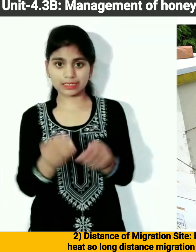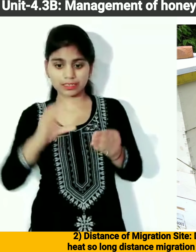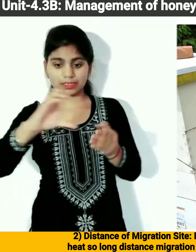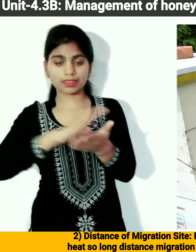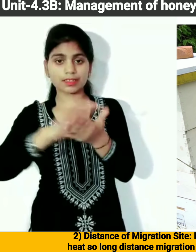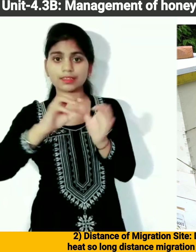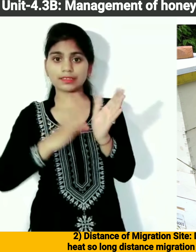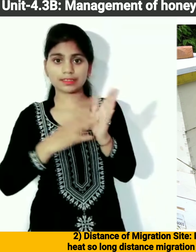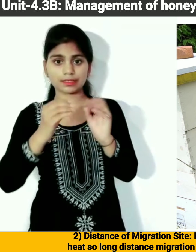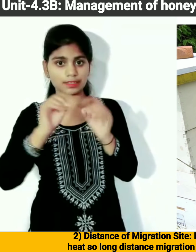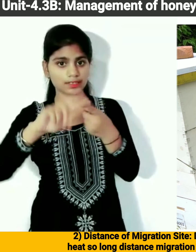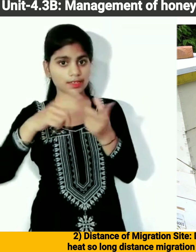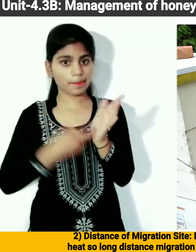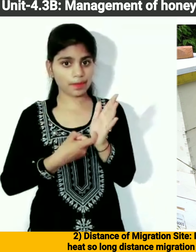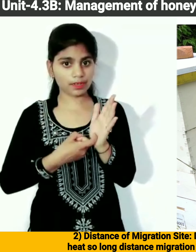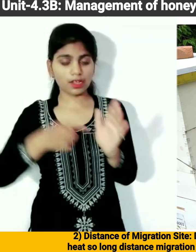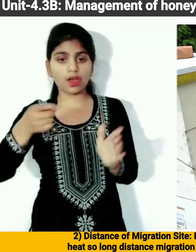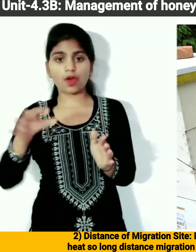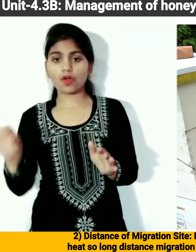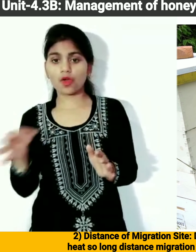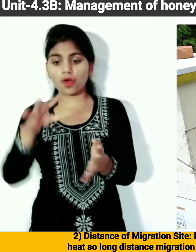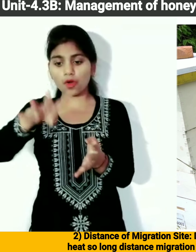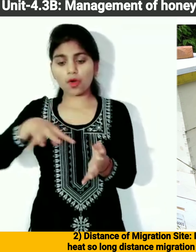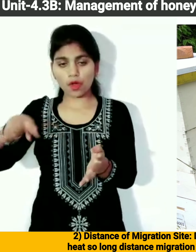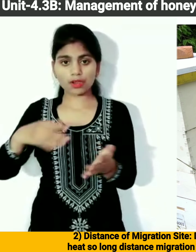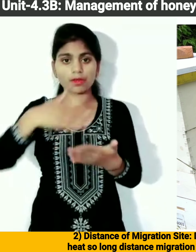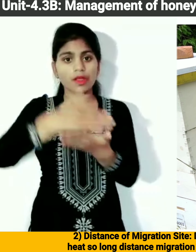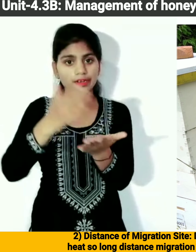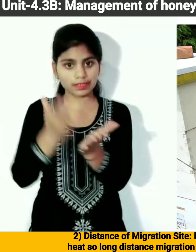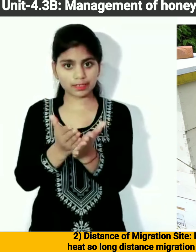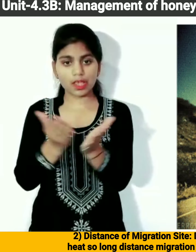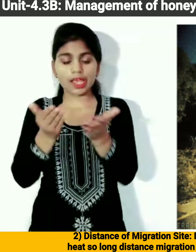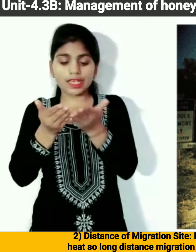for expansion of the brood nest.